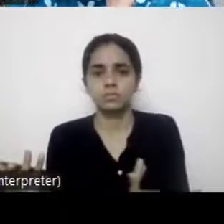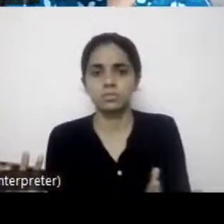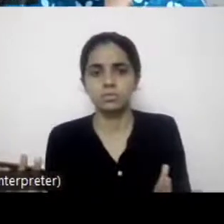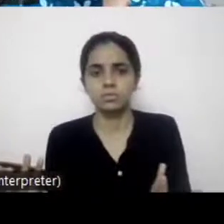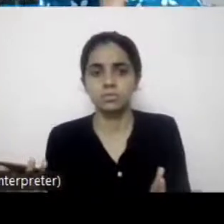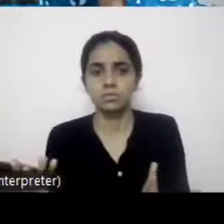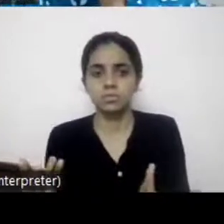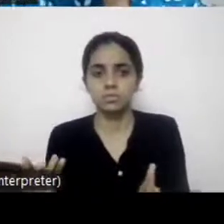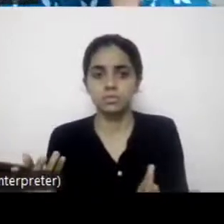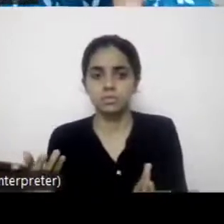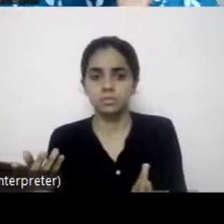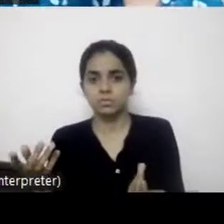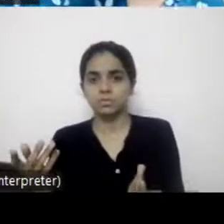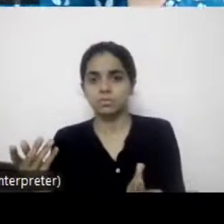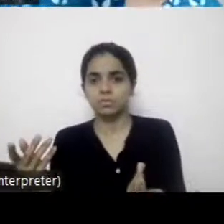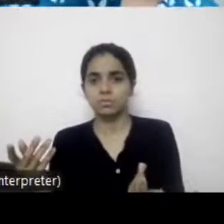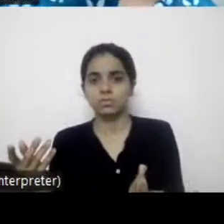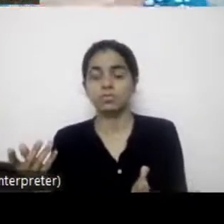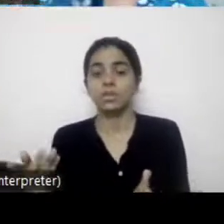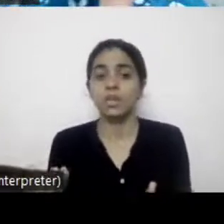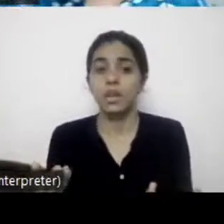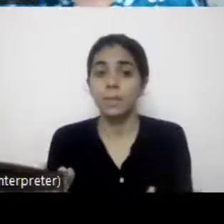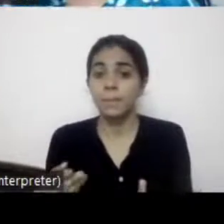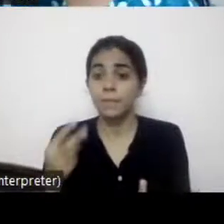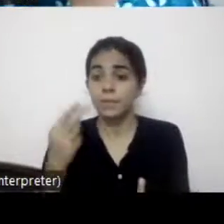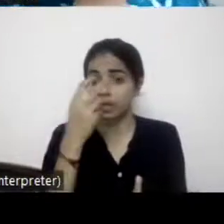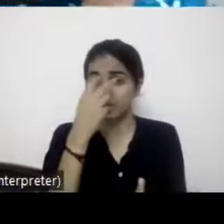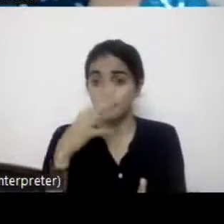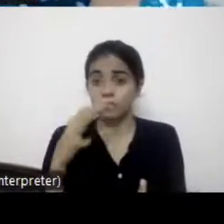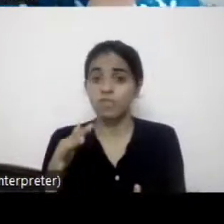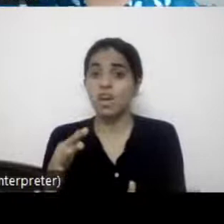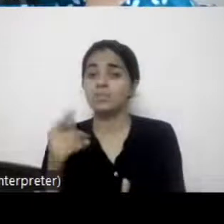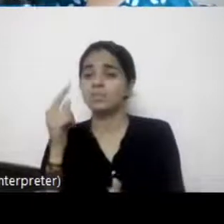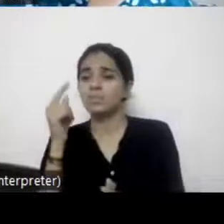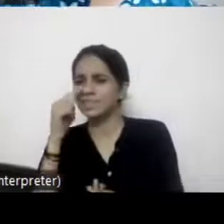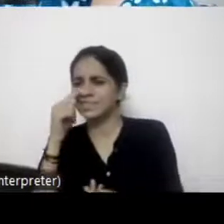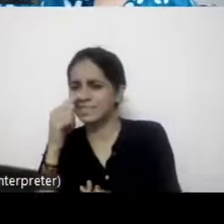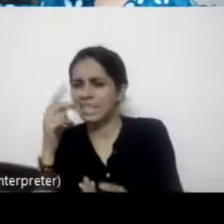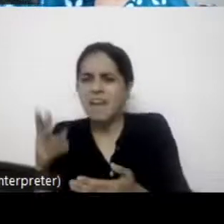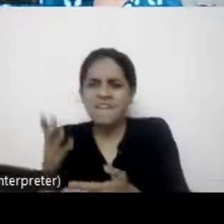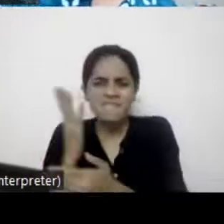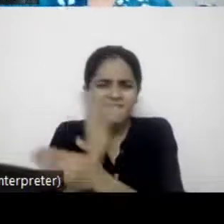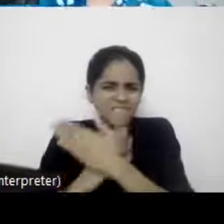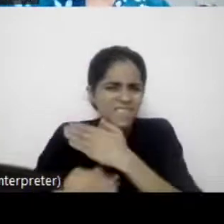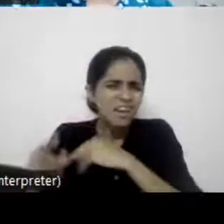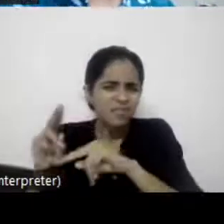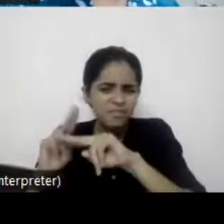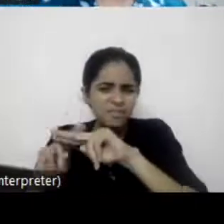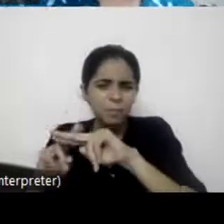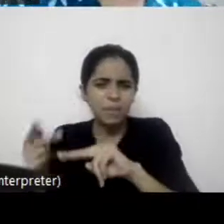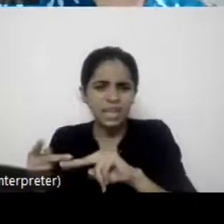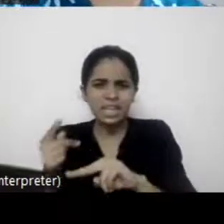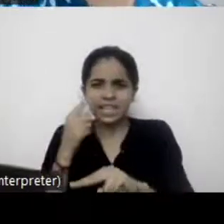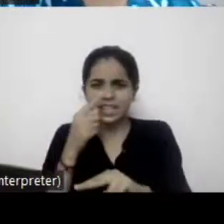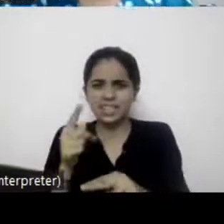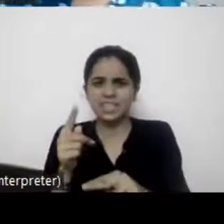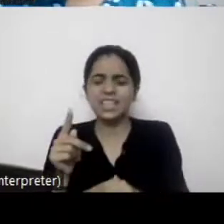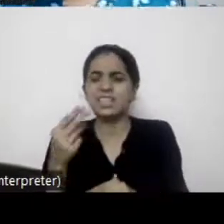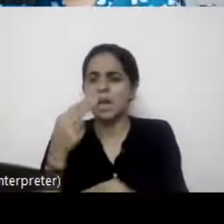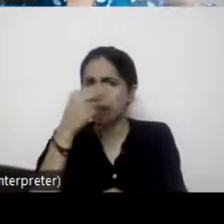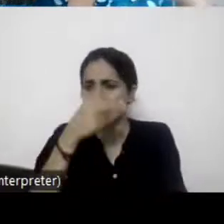Now, when we talk about blindness and femininity, there is a whole lot of films that one can list